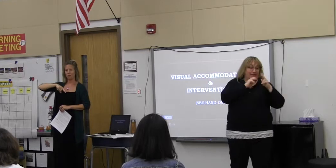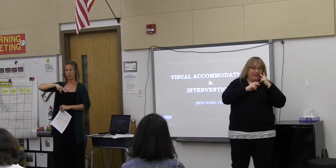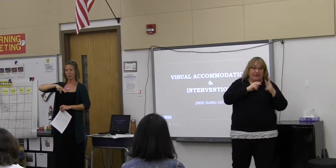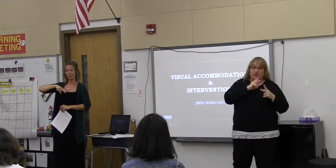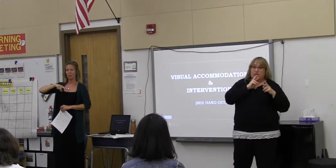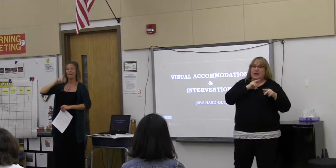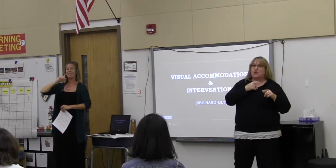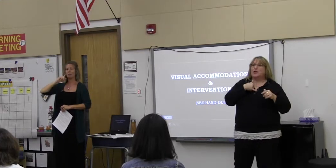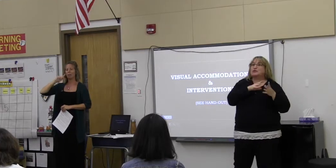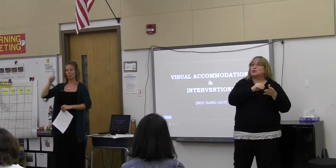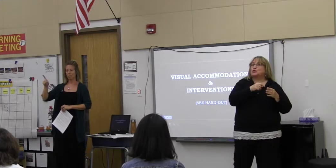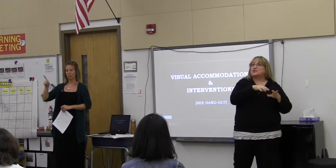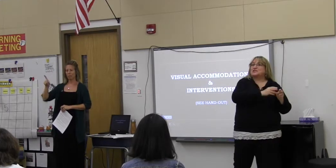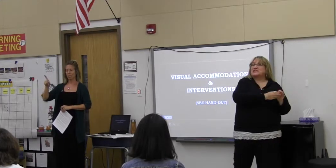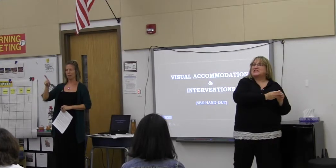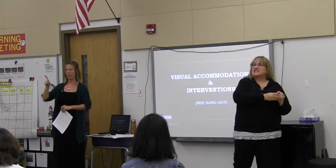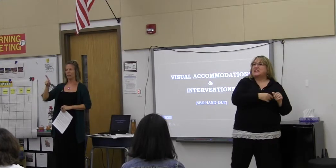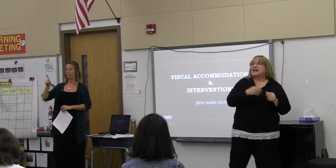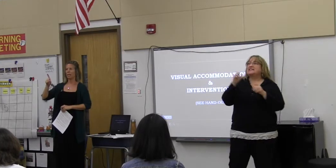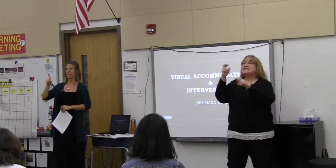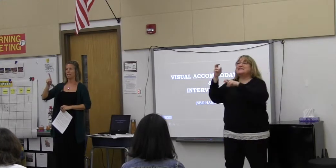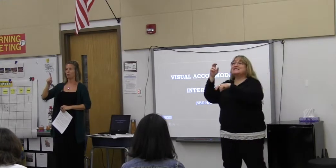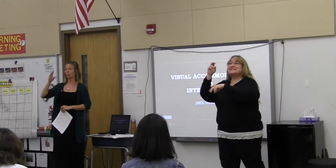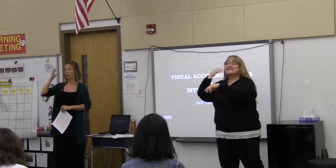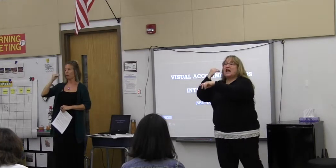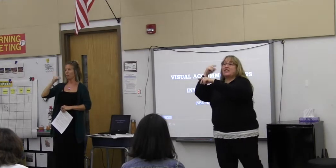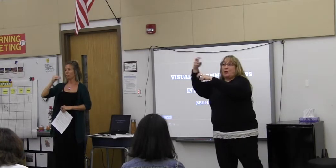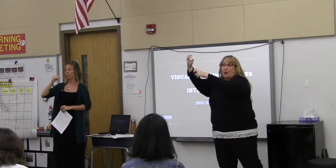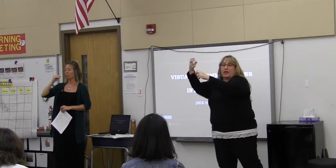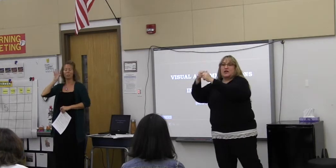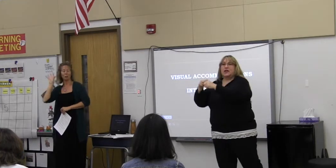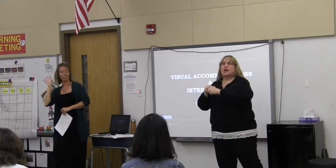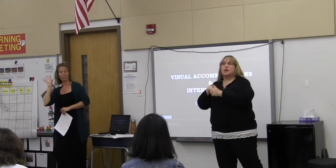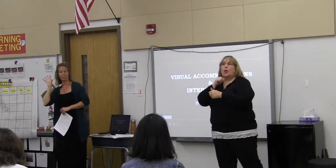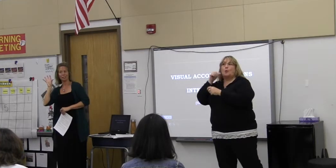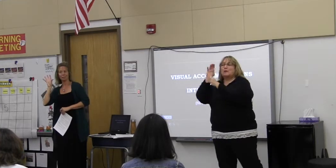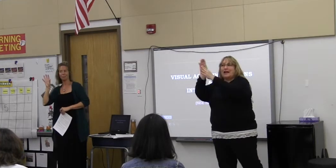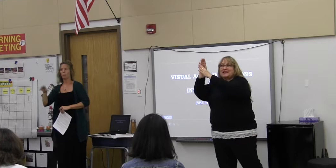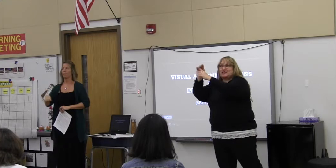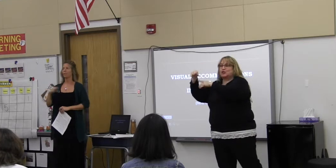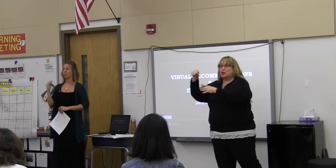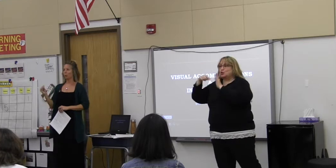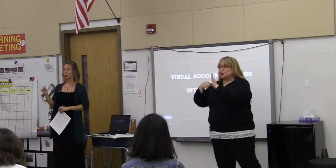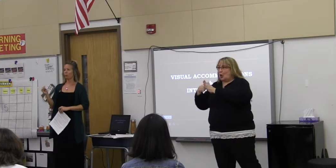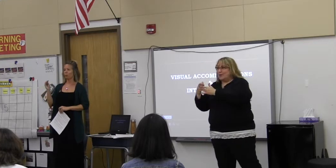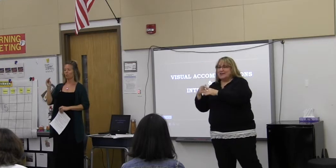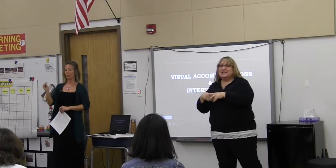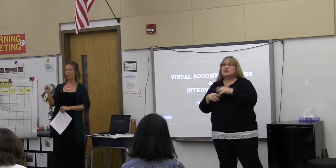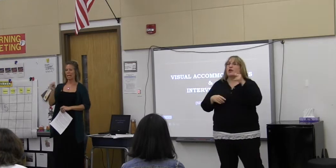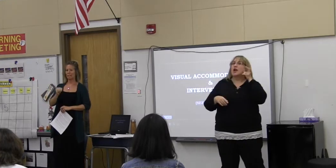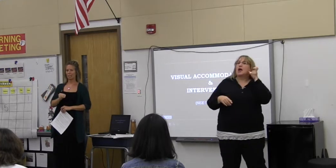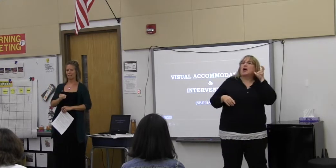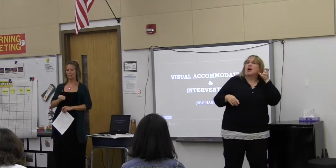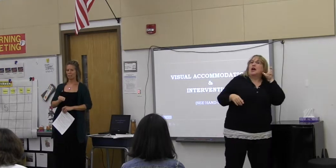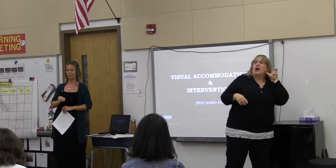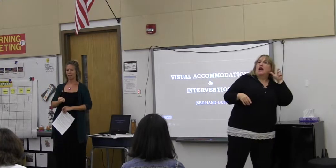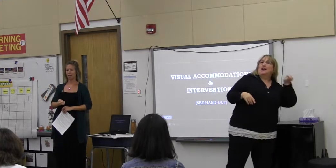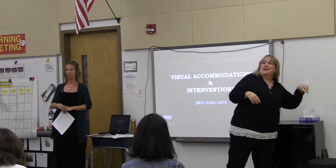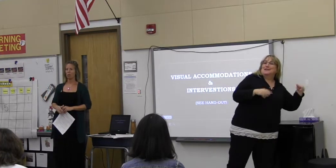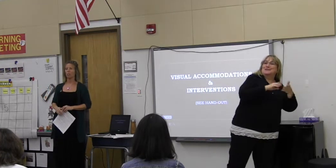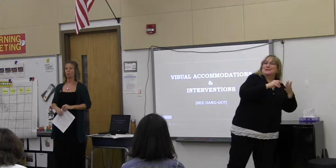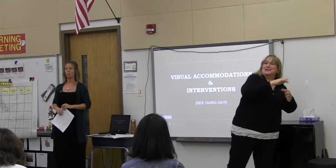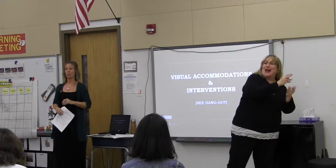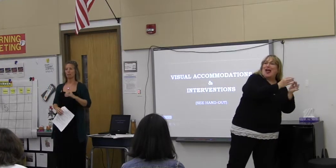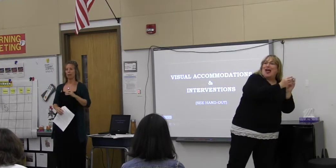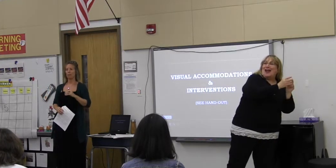are over here talking, he's probably going to be hearing that, and he will shut off his vision so he can listen. It's too hard for him to look and listen at the same